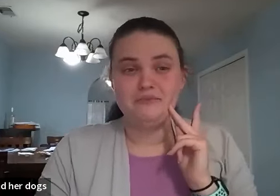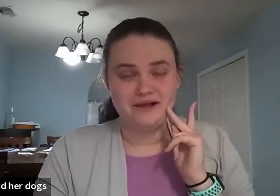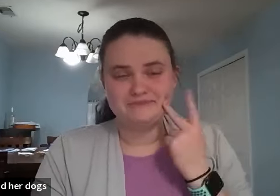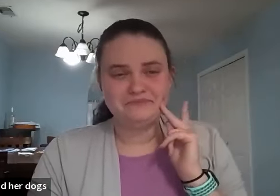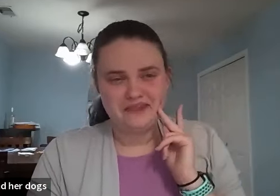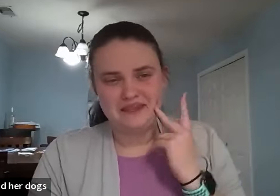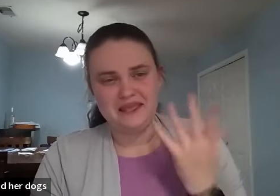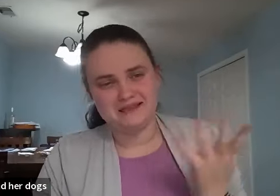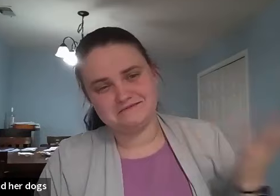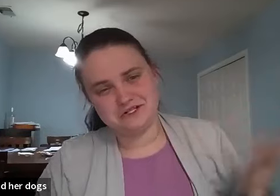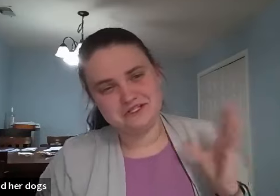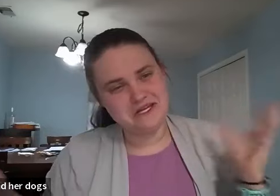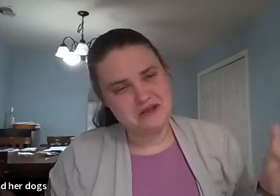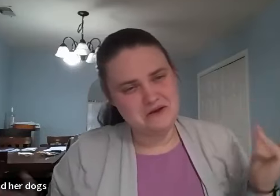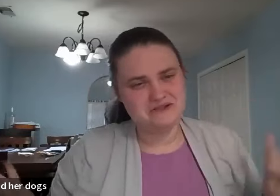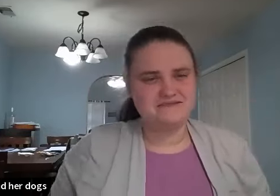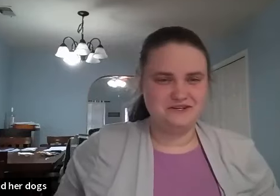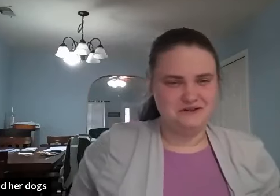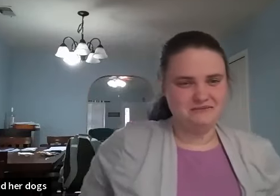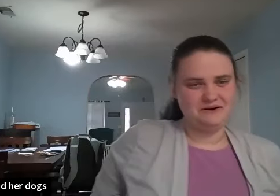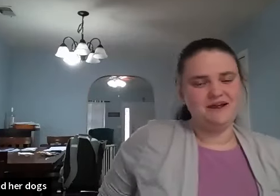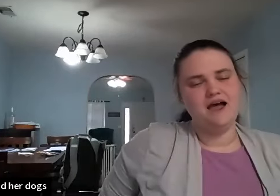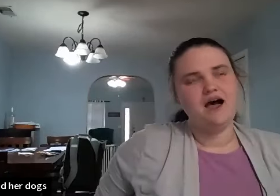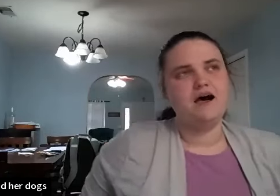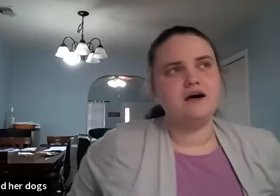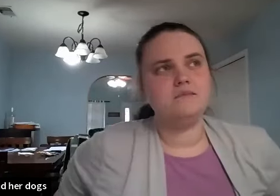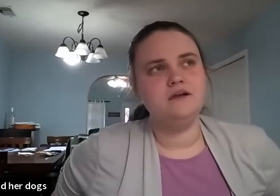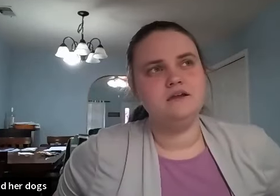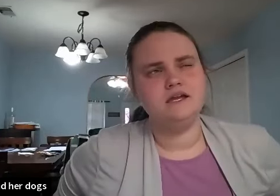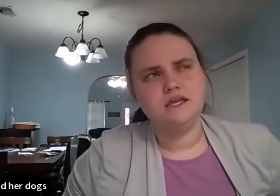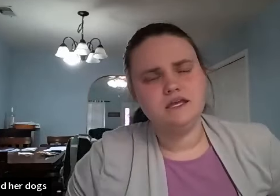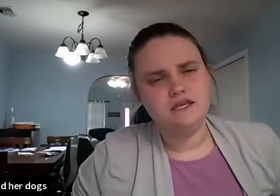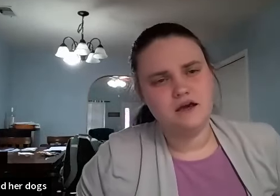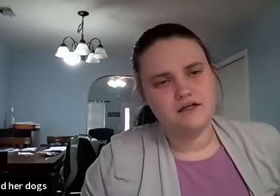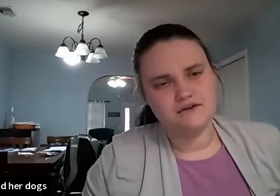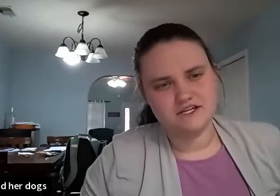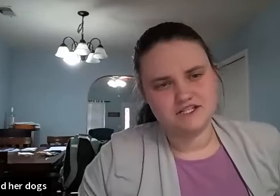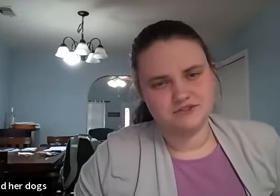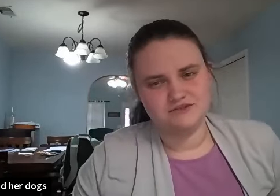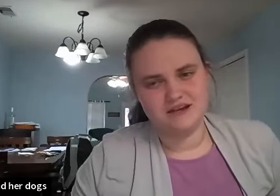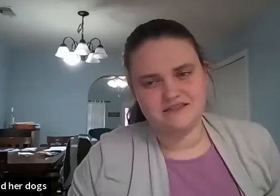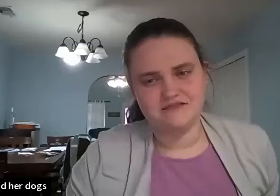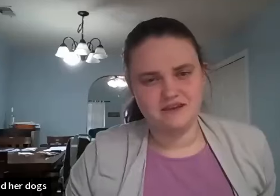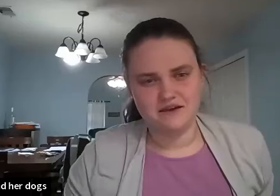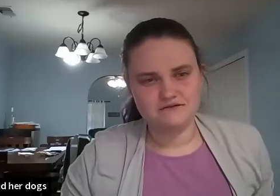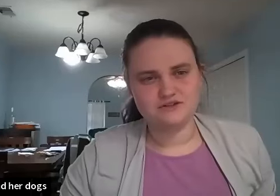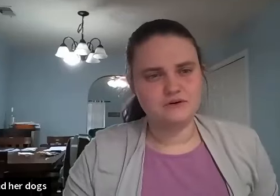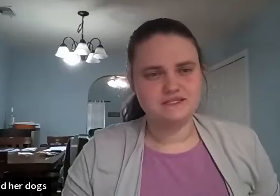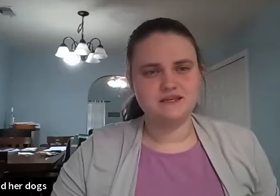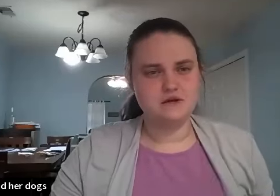But yes, unfortunately, no sign for cucumber. Any other vegetables you guys can think of? There's always so